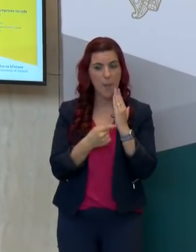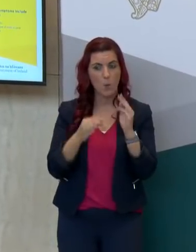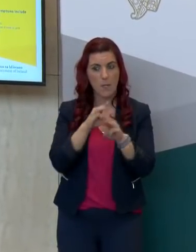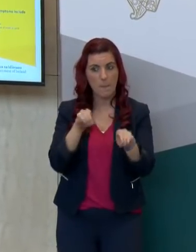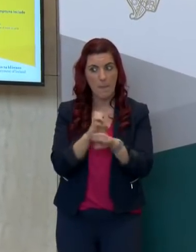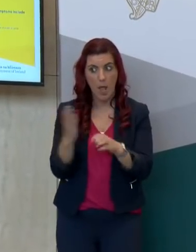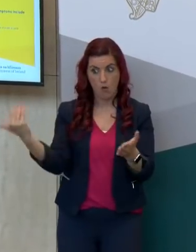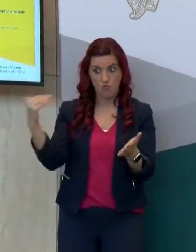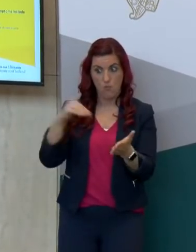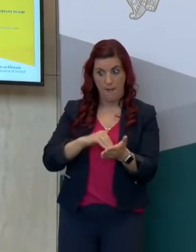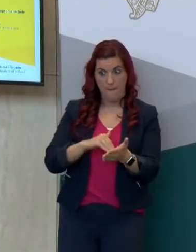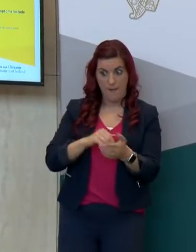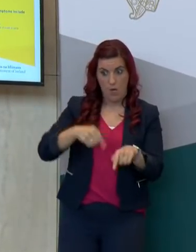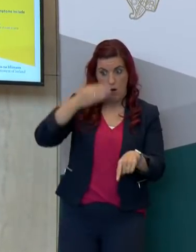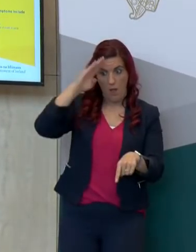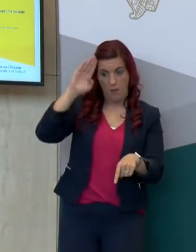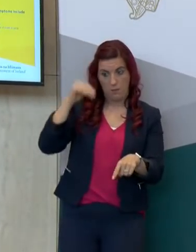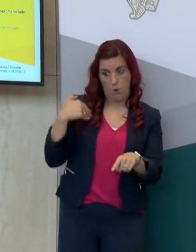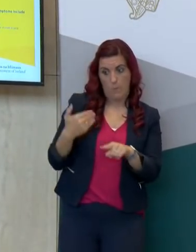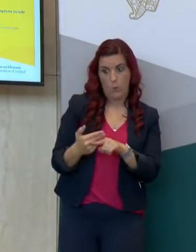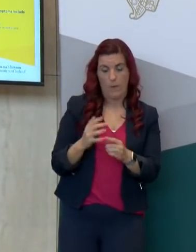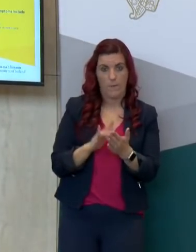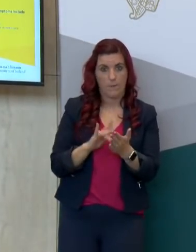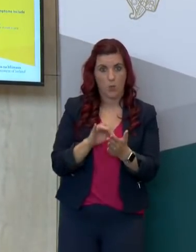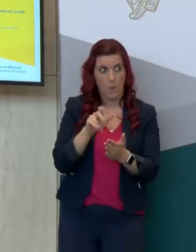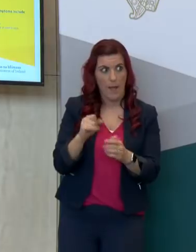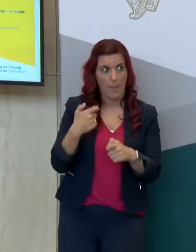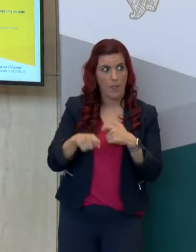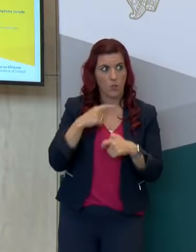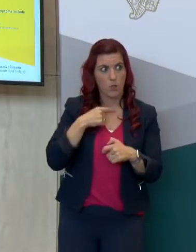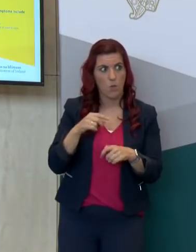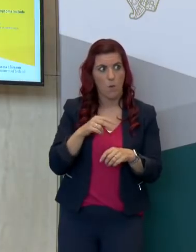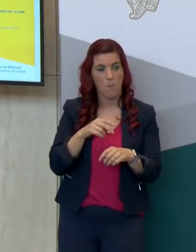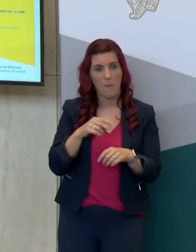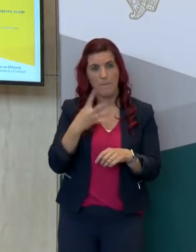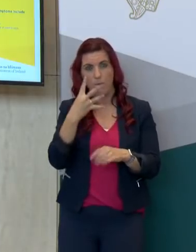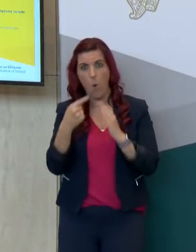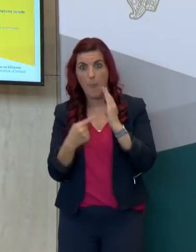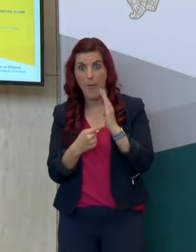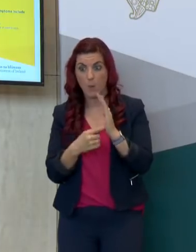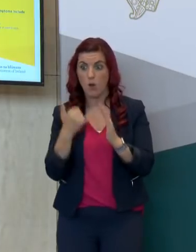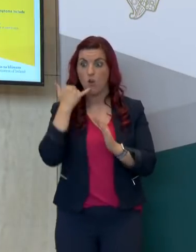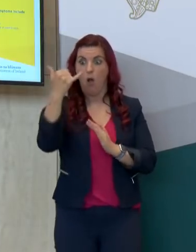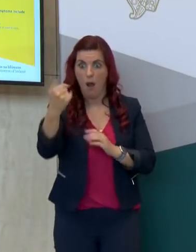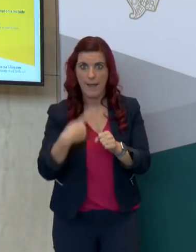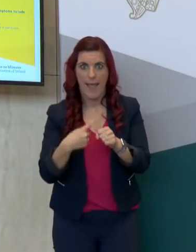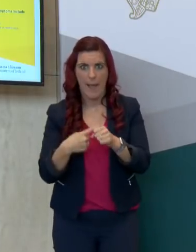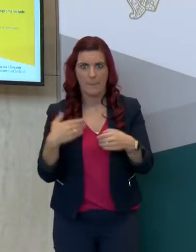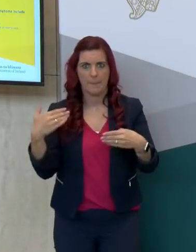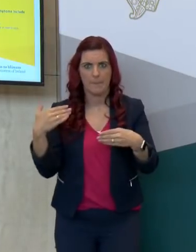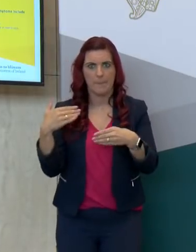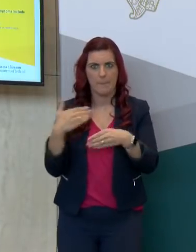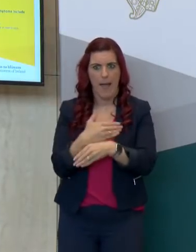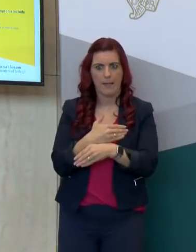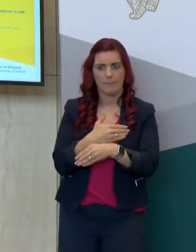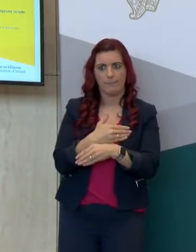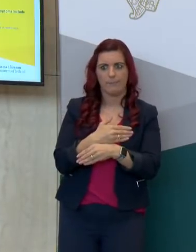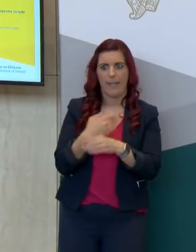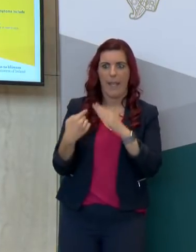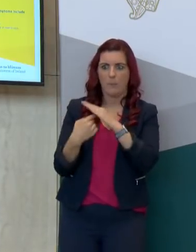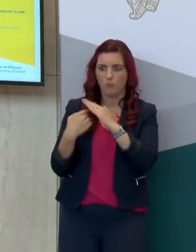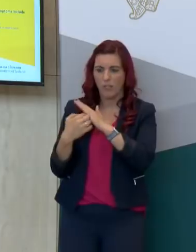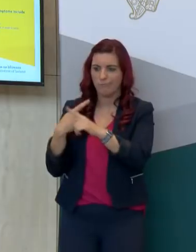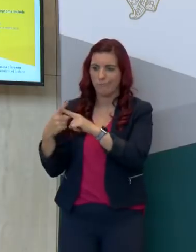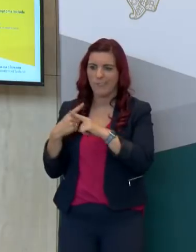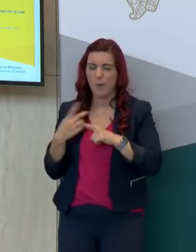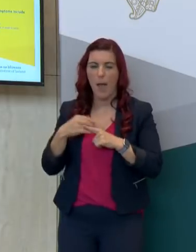1st and the 15th of July, and there was just over 4,000 follow-up calls made by the BMU. Now, obviously, their kind of core thing is immigration, and they're awaiting the